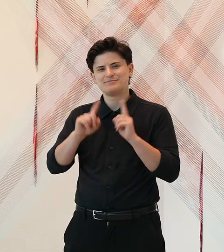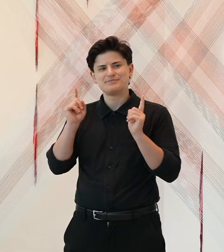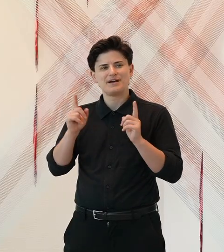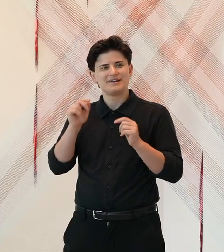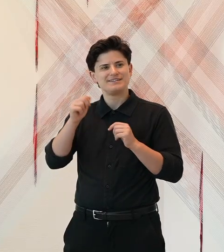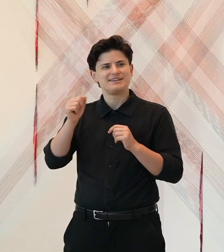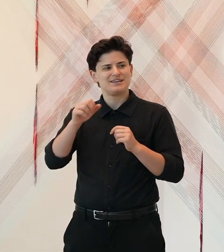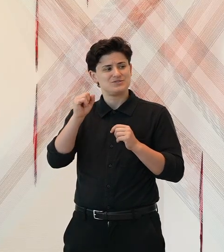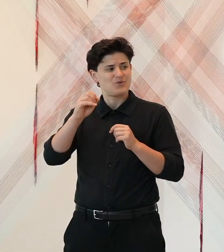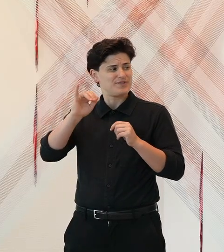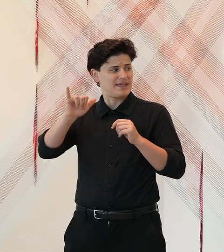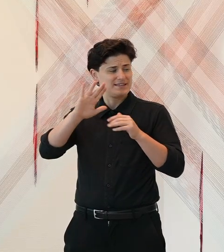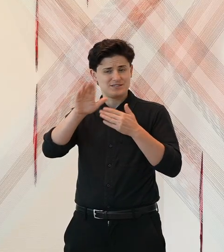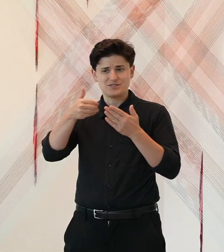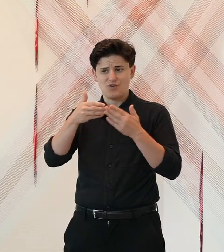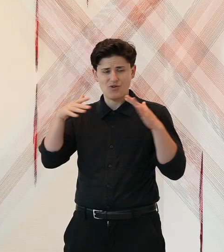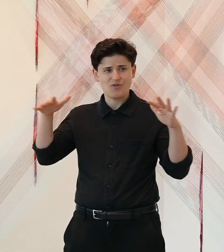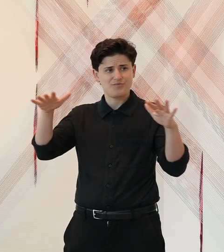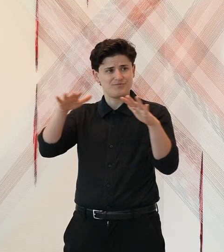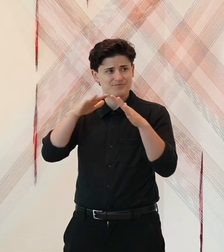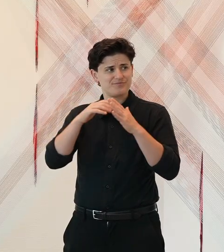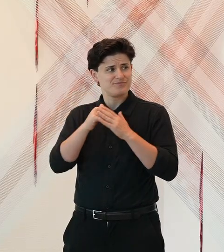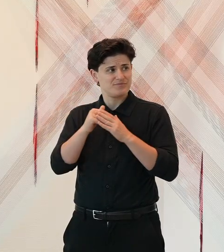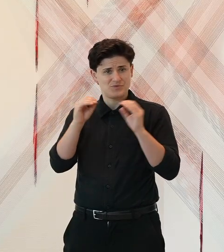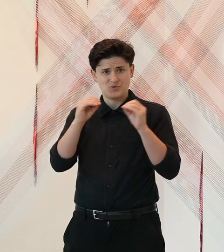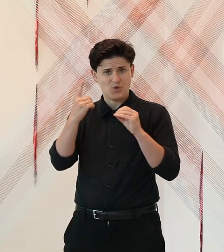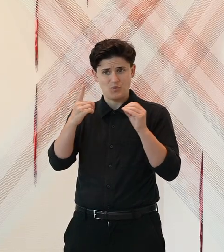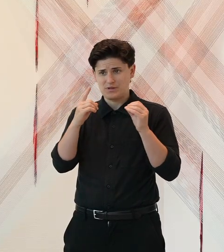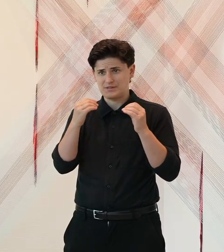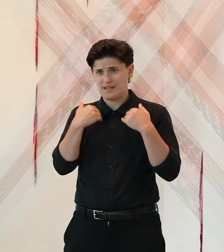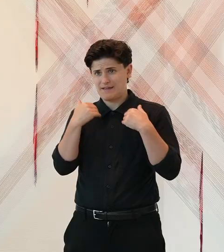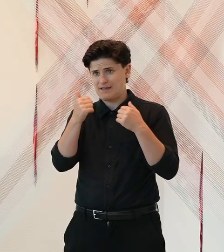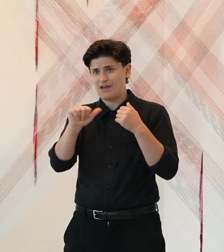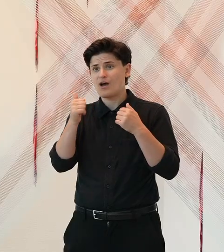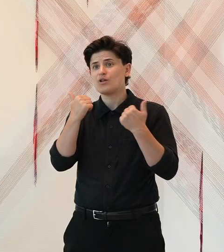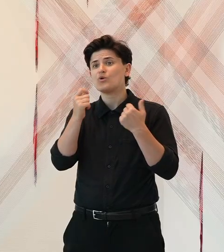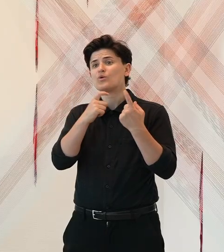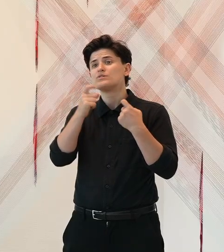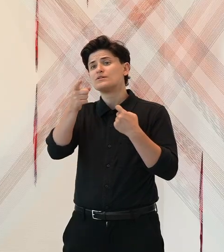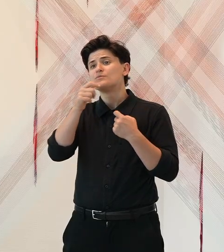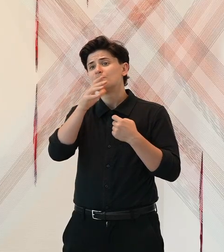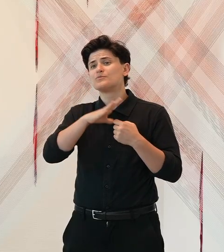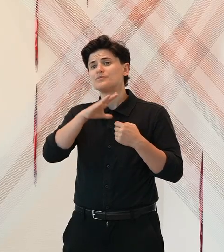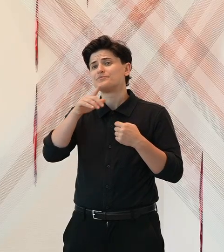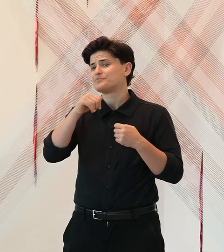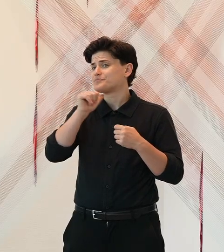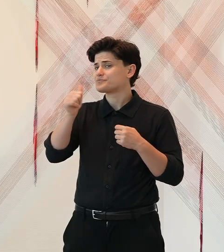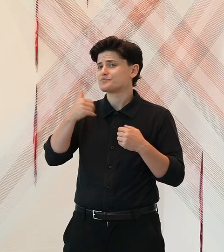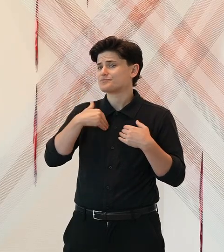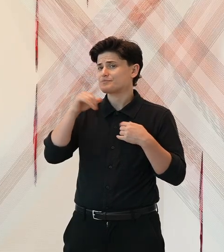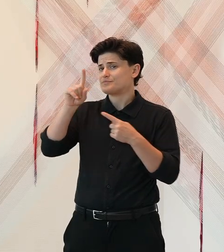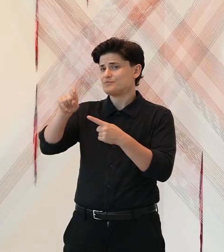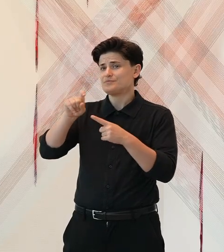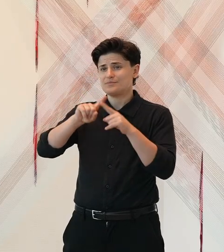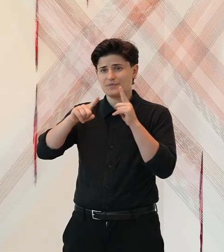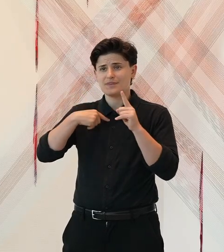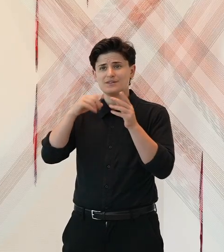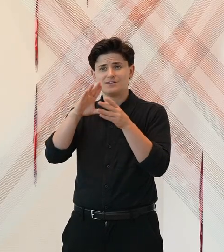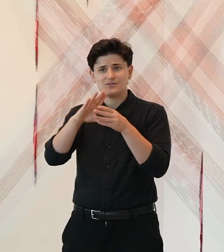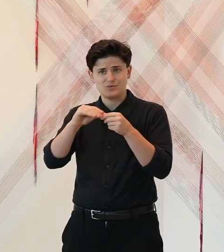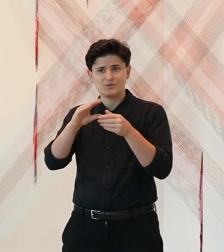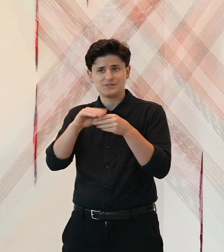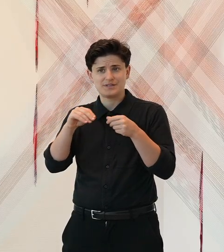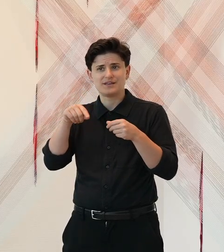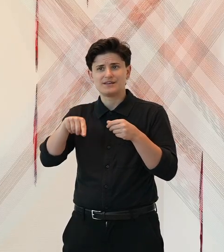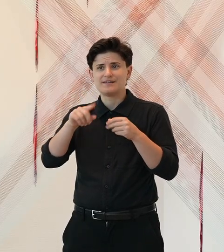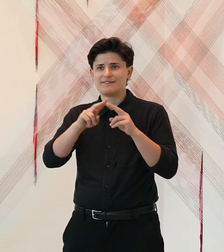so that's about it. If nobody's got any other, yes? I don't have a question, but I do want to say